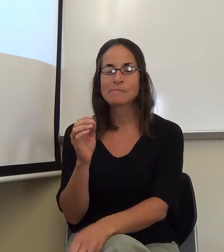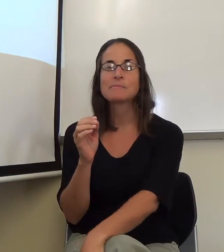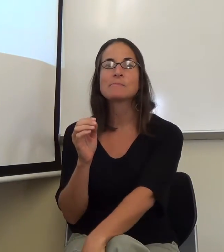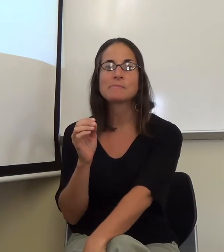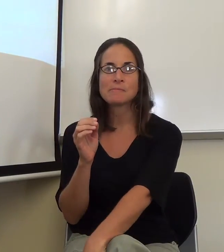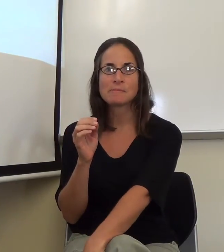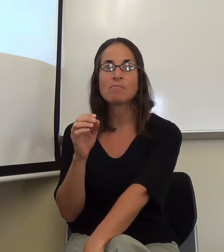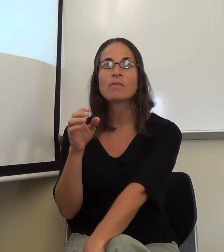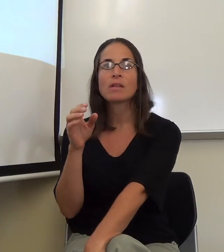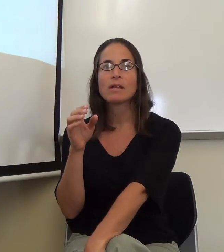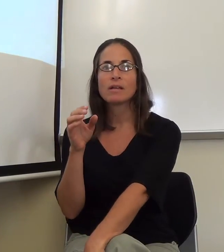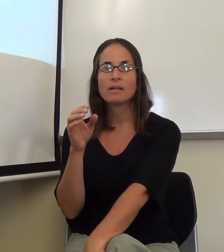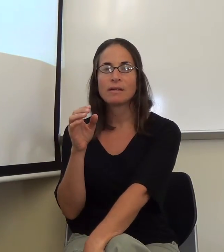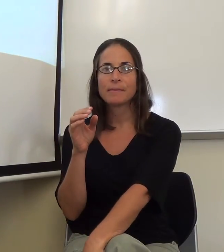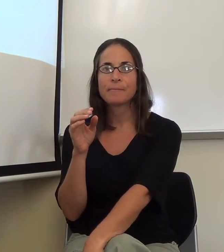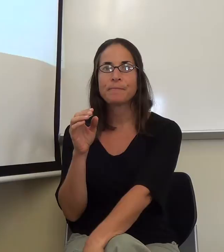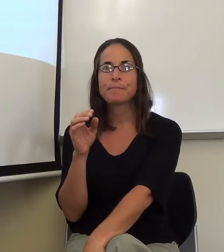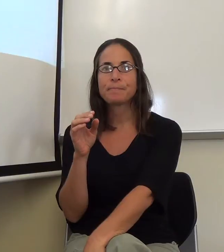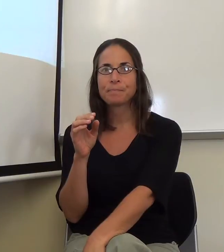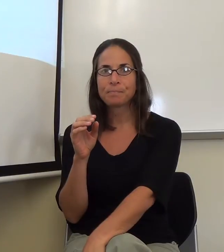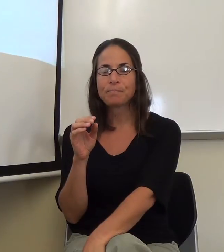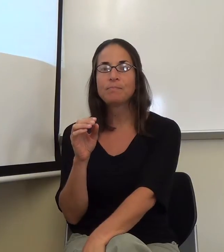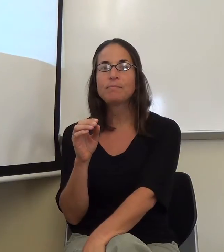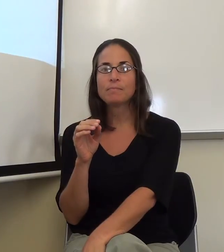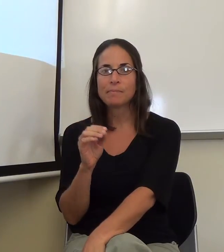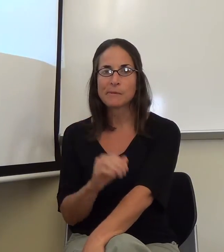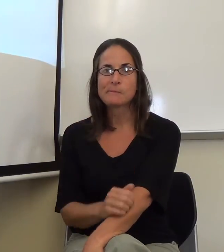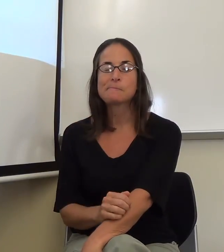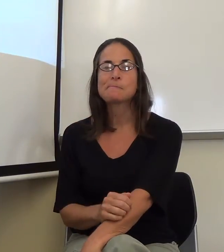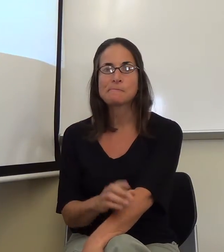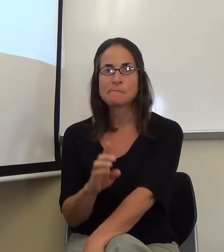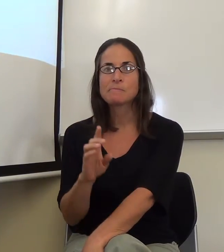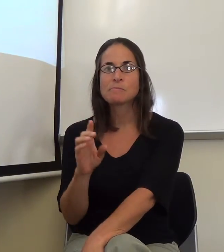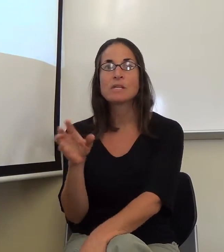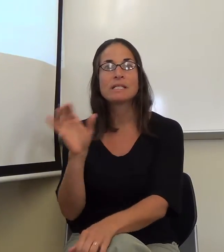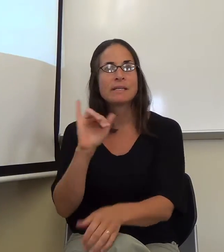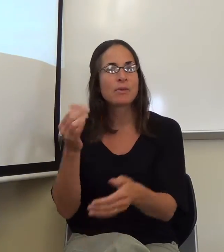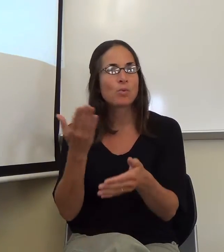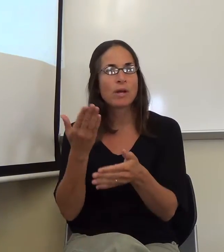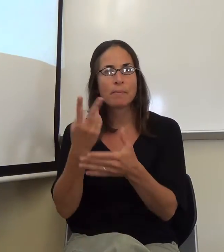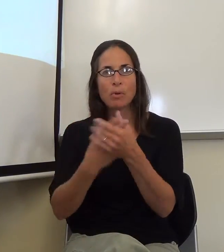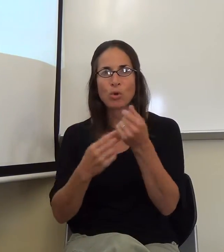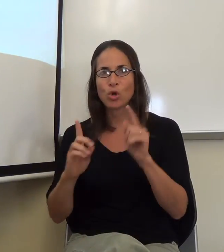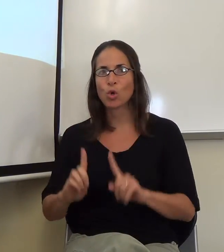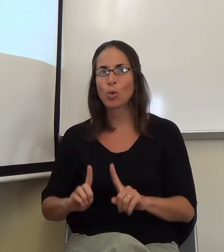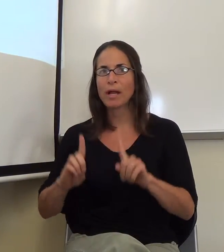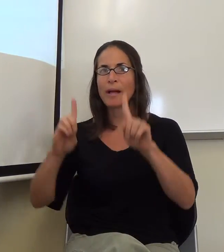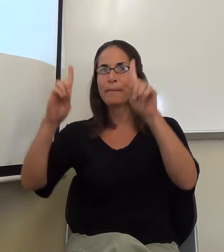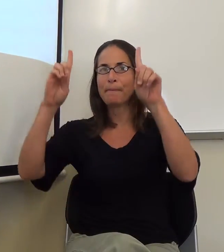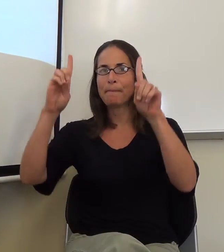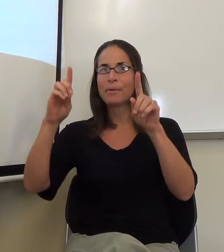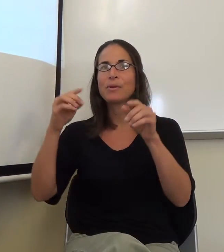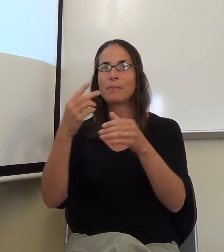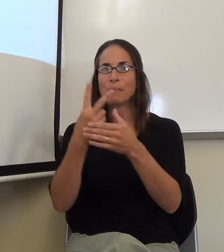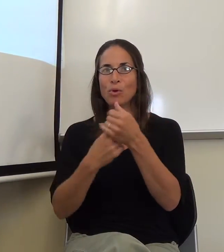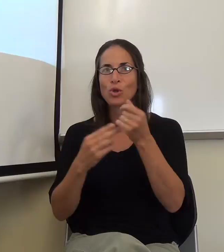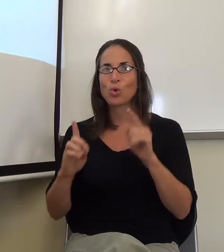we're not saying it's going down. Increasing. This is close enough. What's going up? That's the next question. What does this